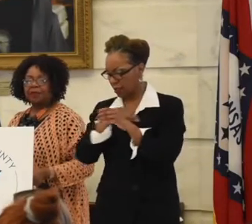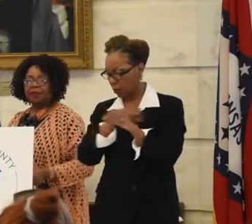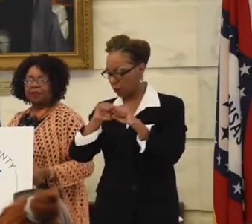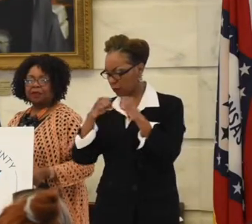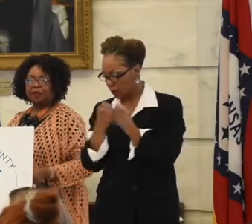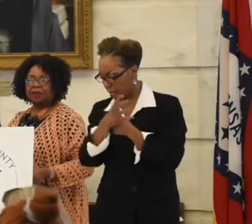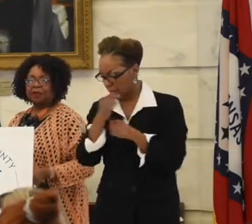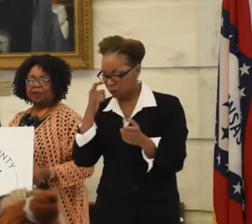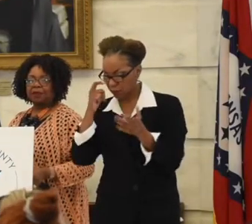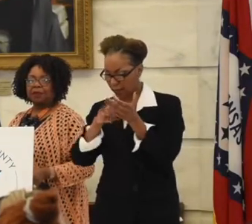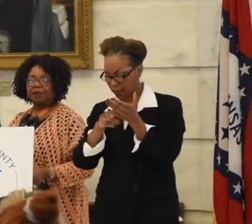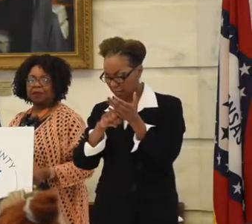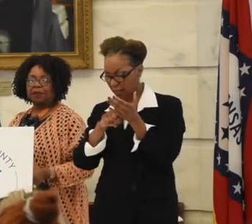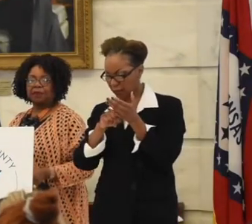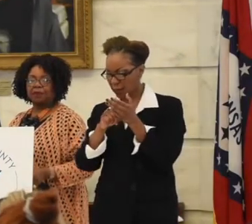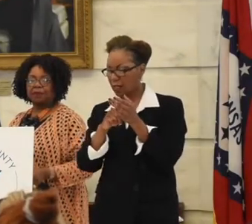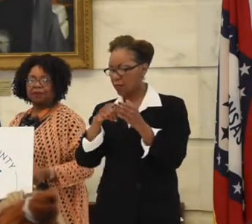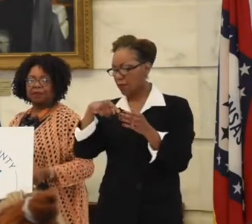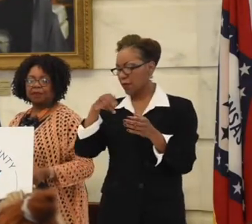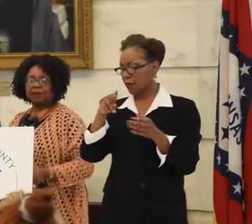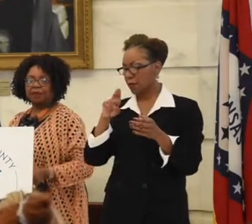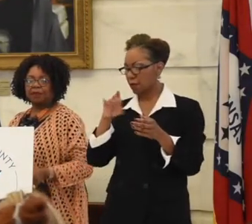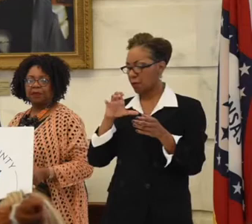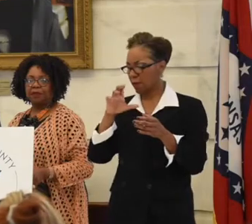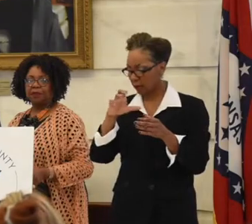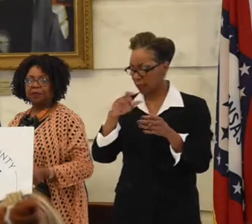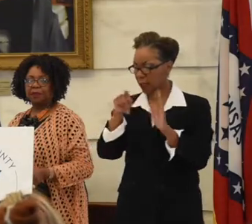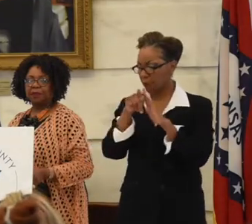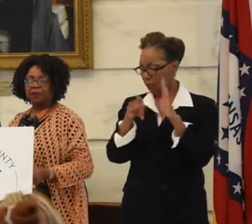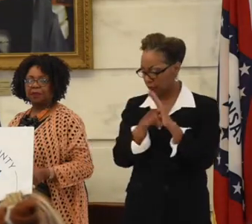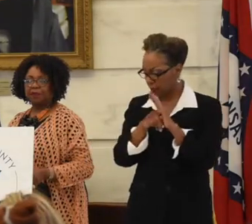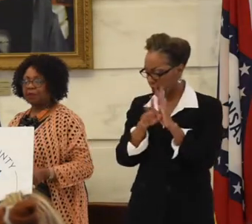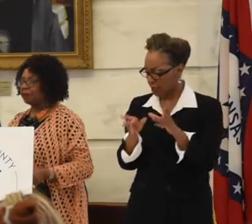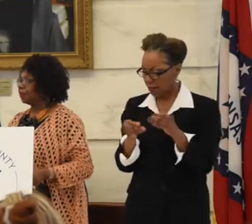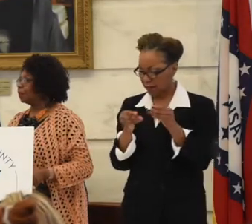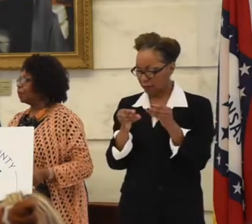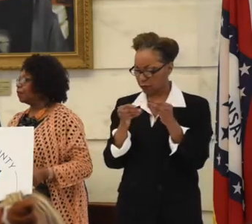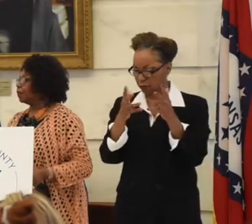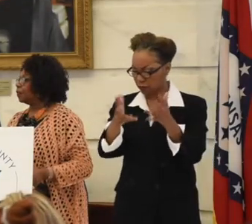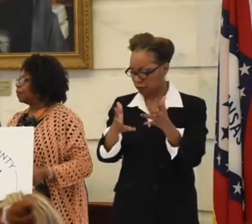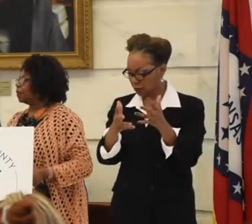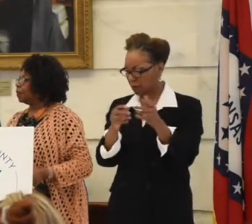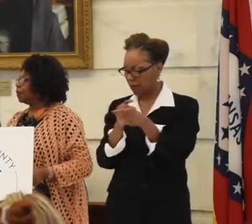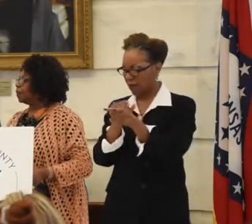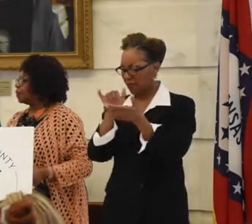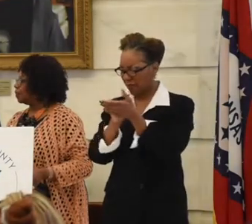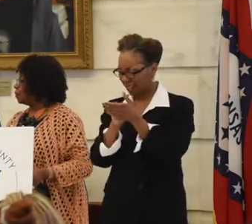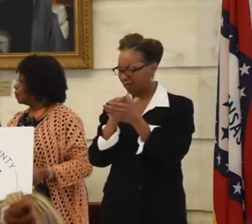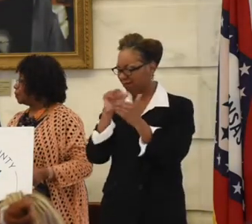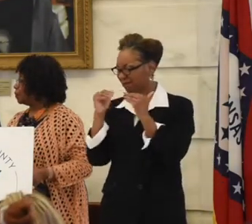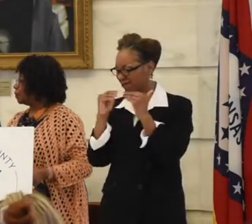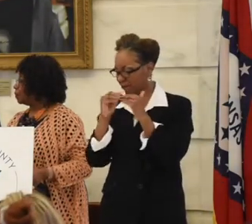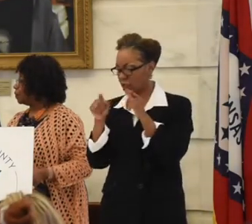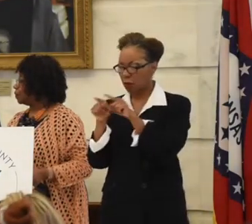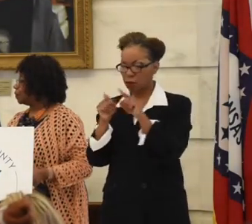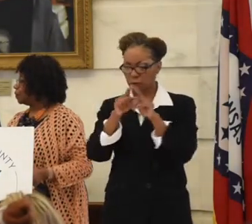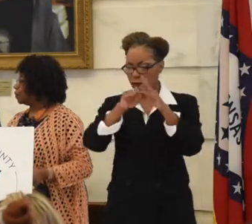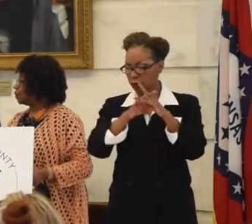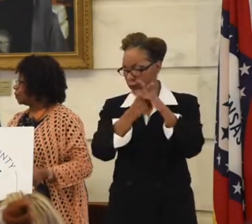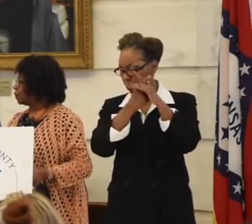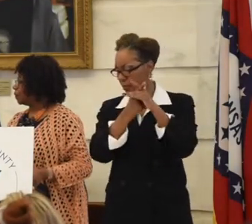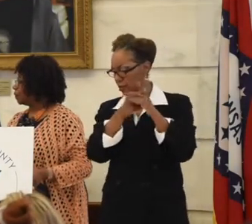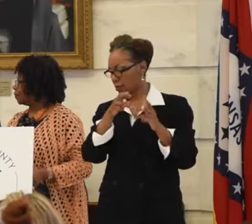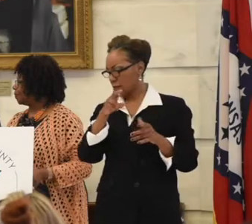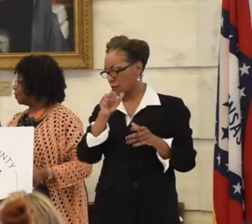and to recognize the public policies that contribute to equity in this world. She also spearheaded the Race and